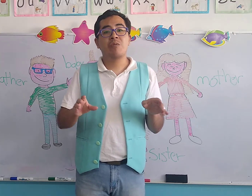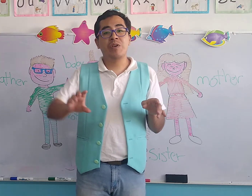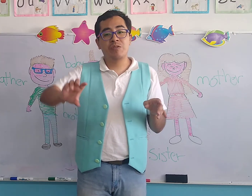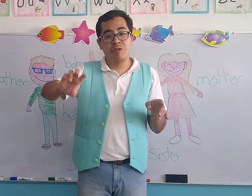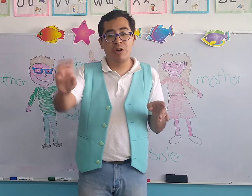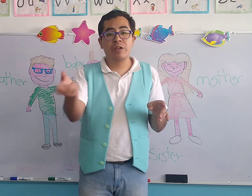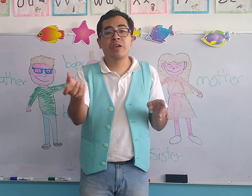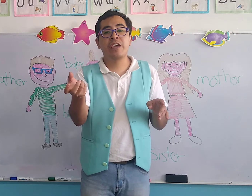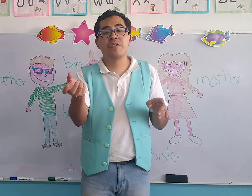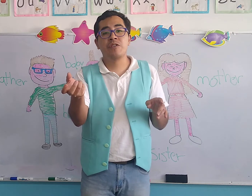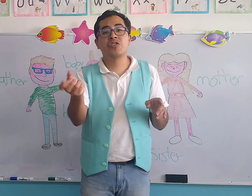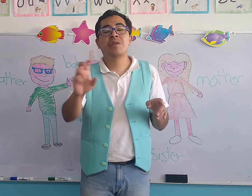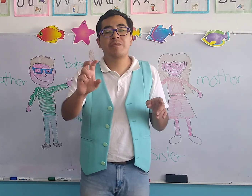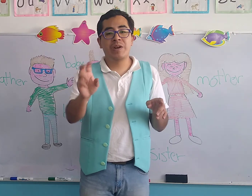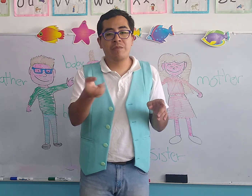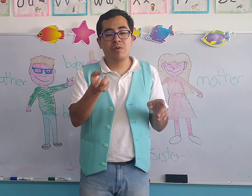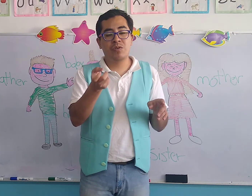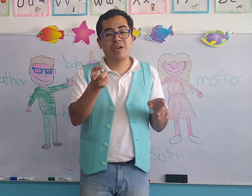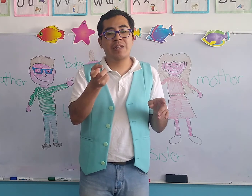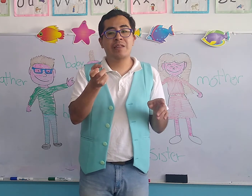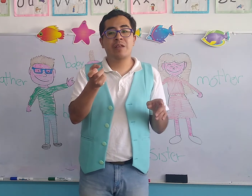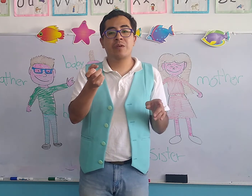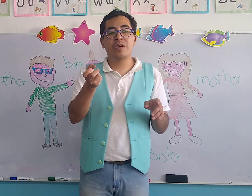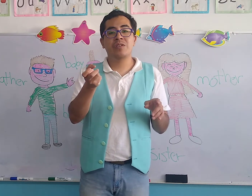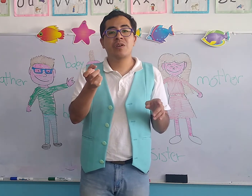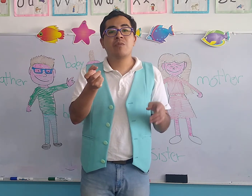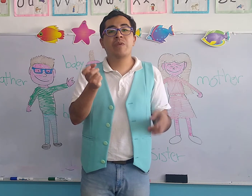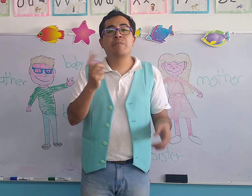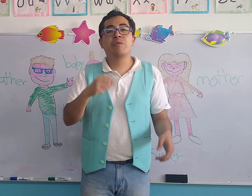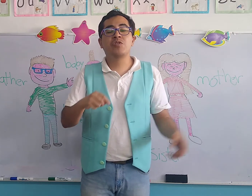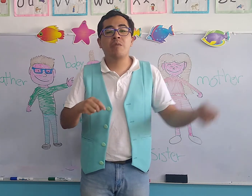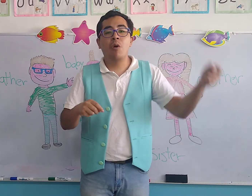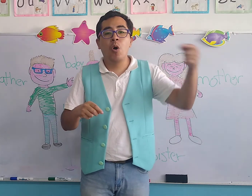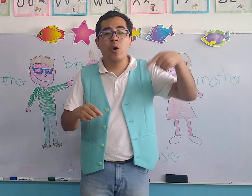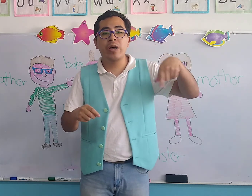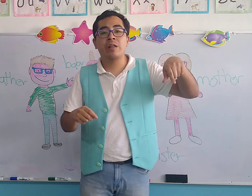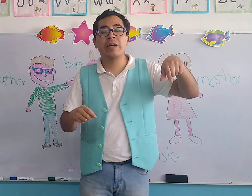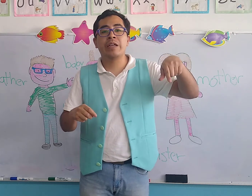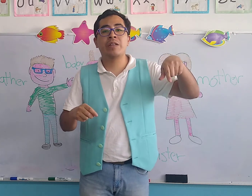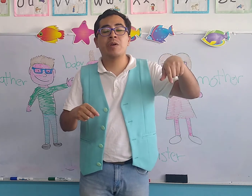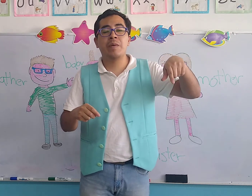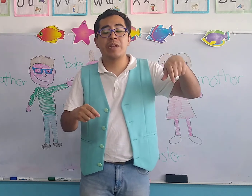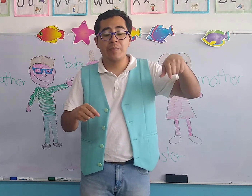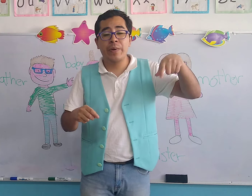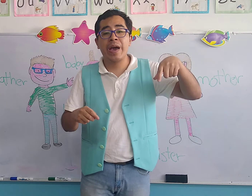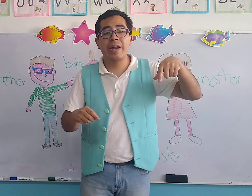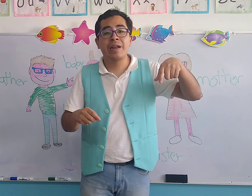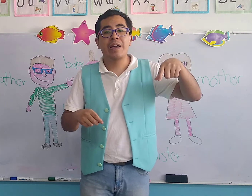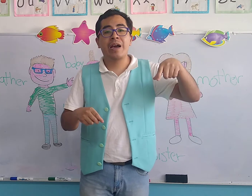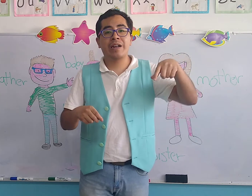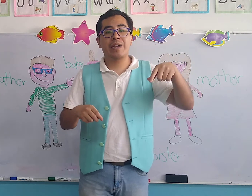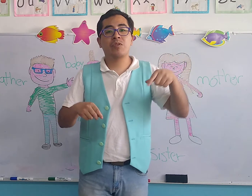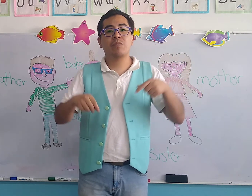We turn on the heaters, prendemos los calentadores, we put some oil in the pan, agregamos un